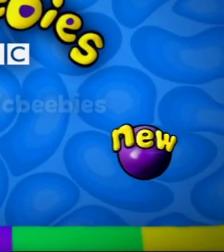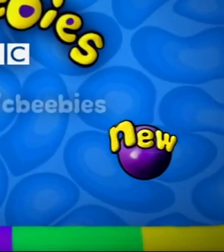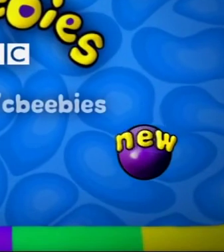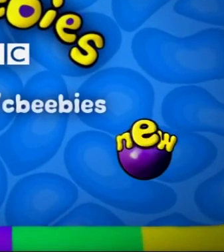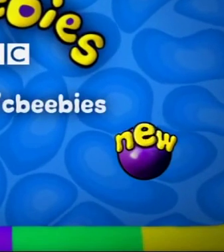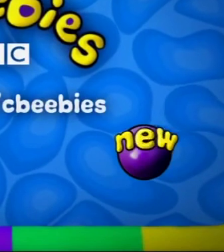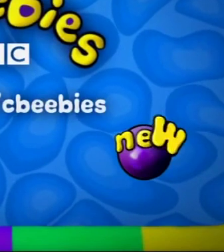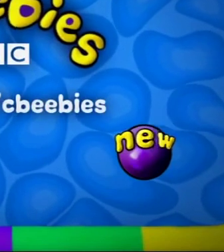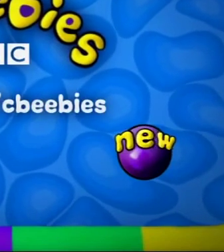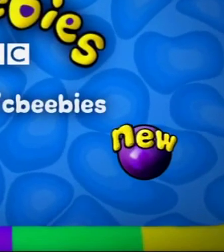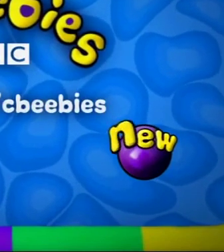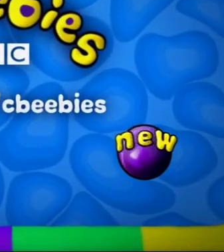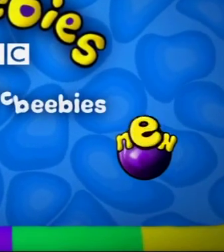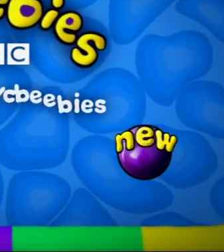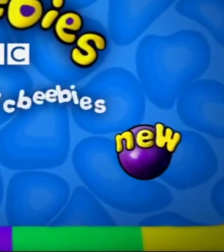at